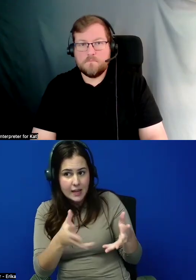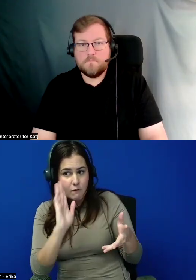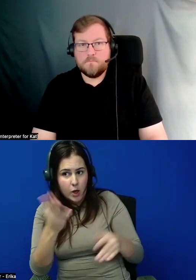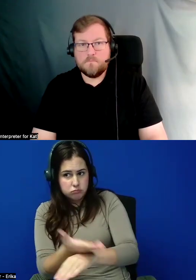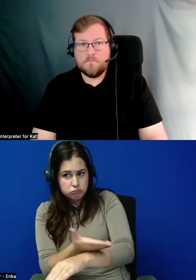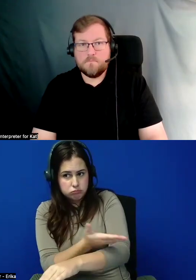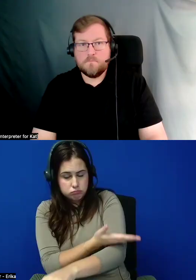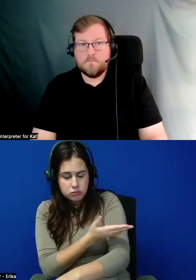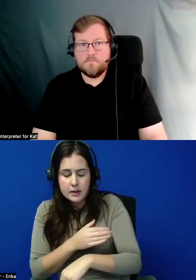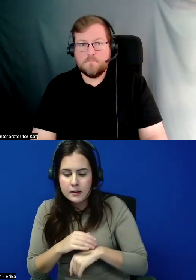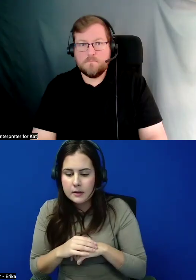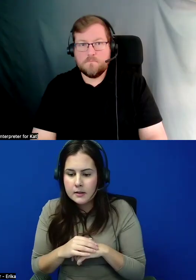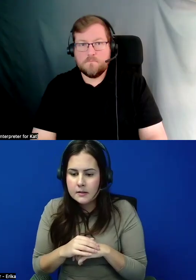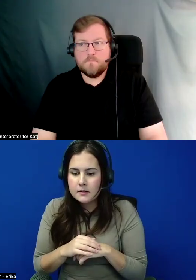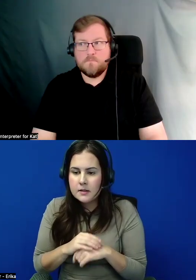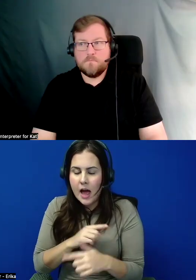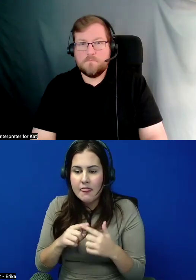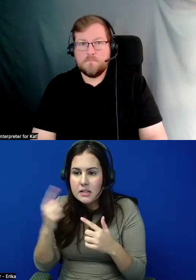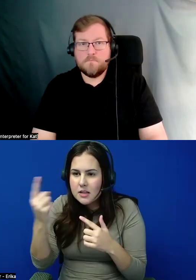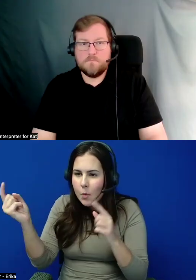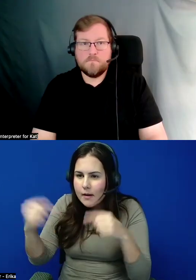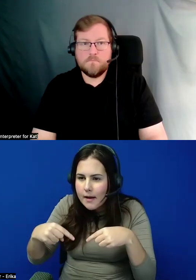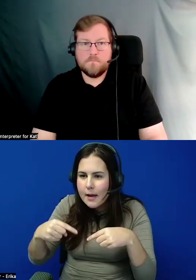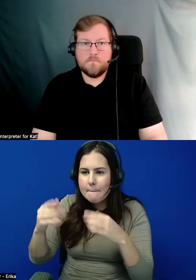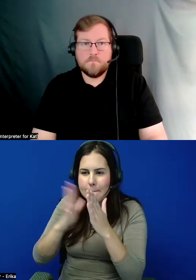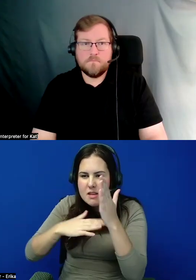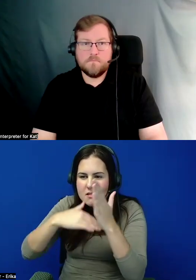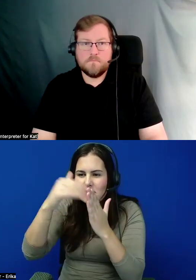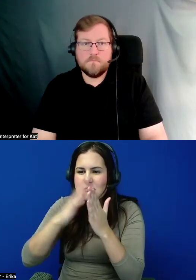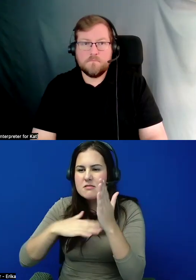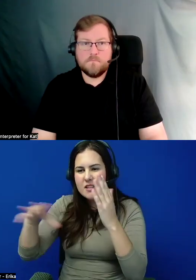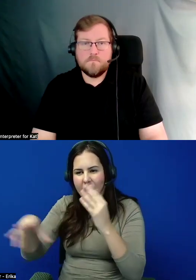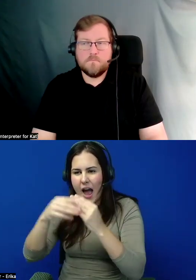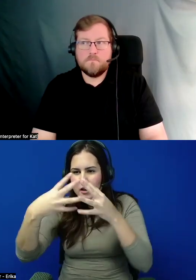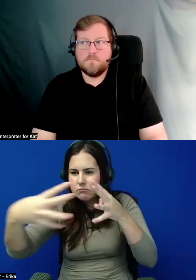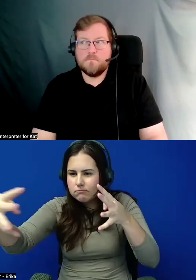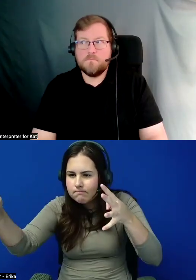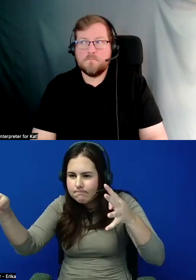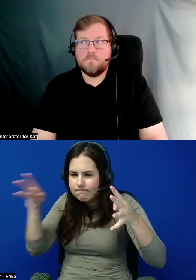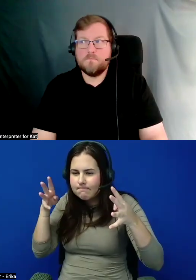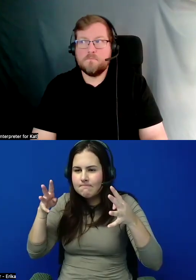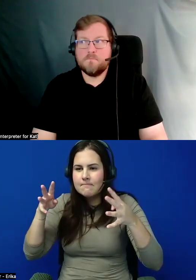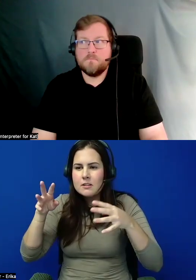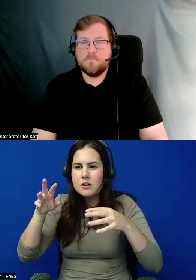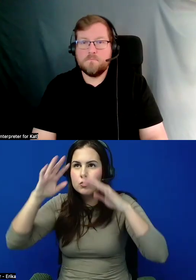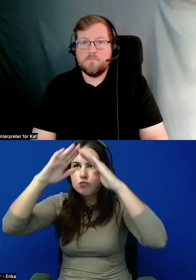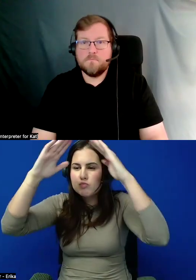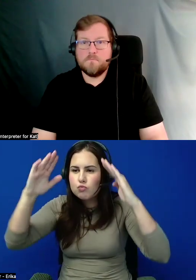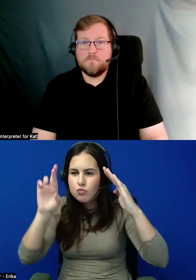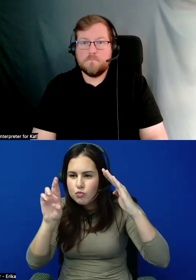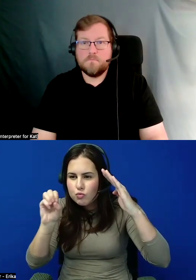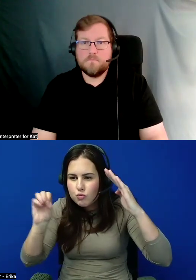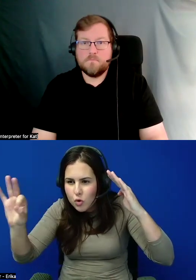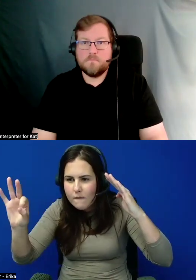Olga came in and painted all the railings, and we put the thatch roof on the top, and we kind of covered the windows for the